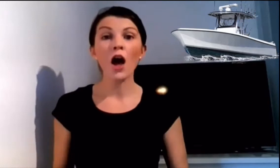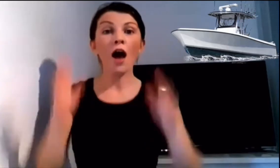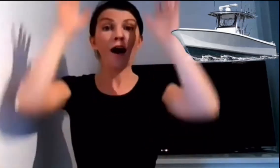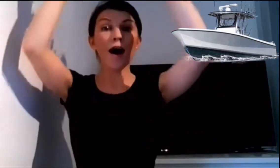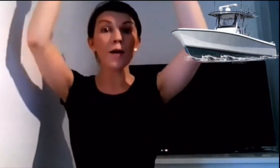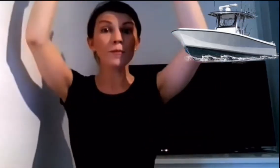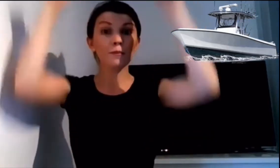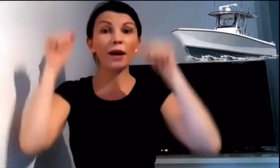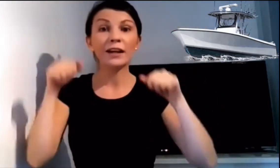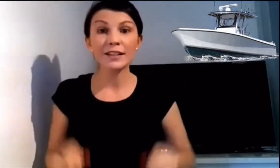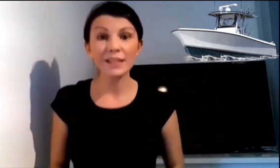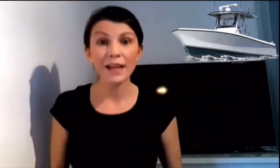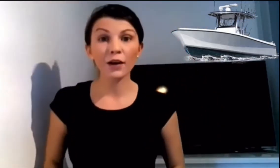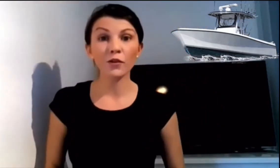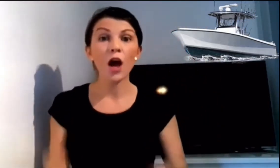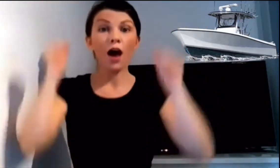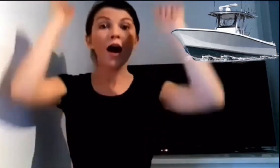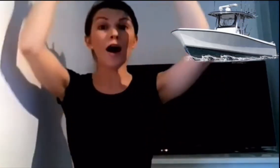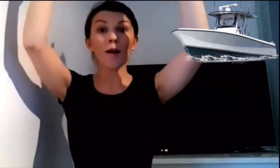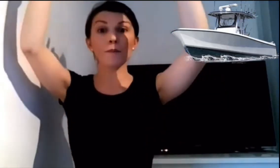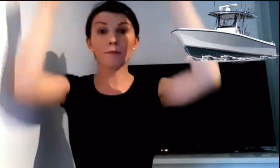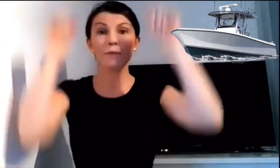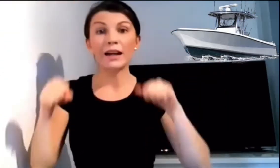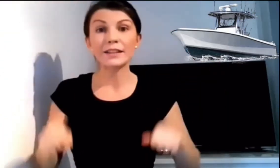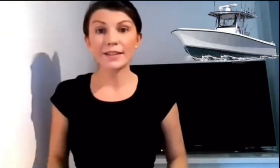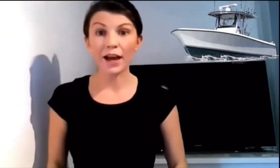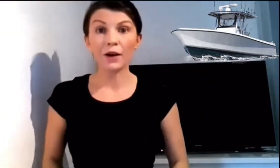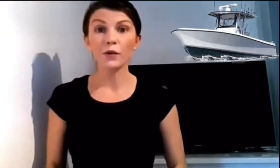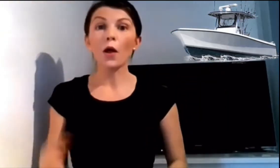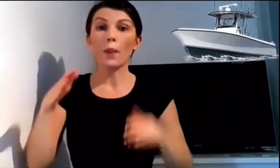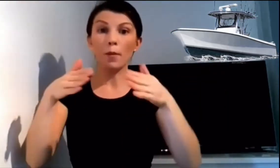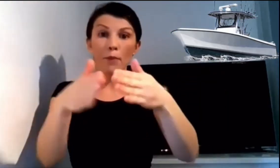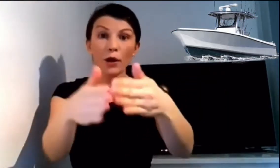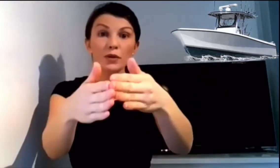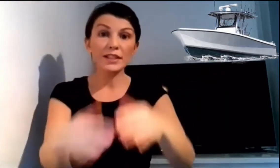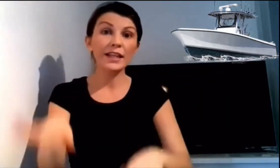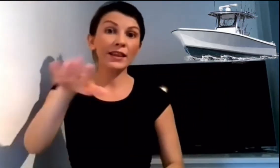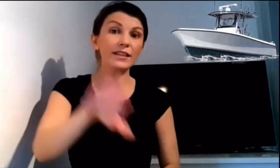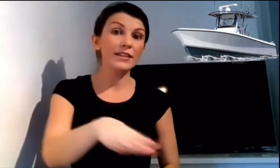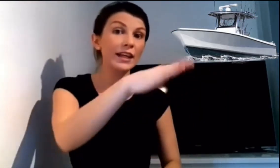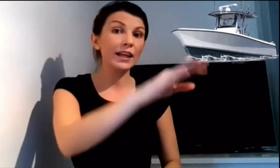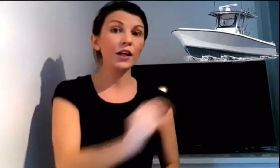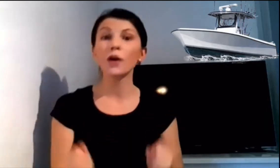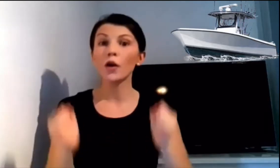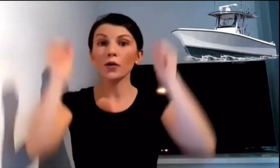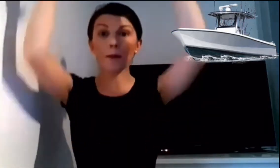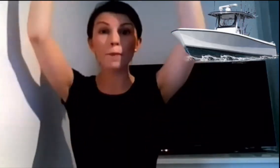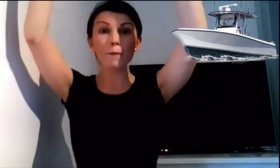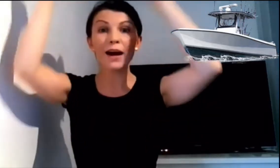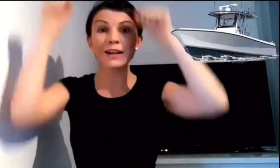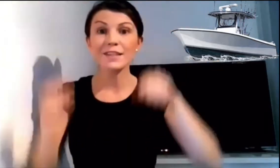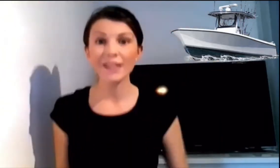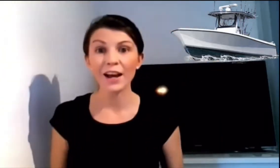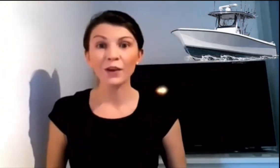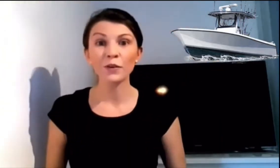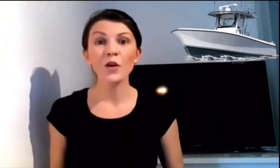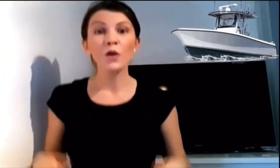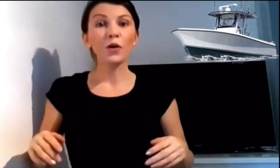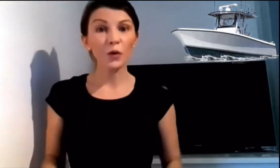up and down, up and down. The boat in the sea goes up and down